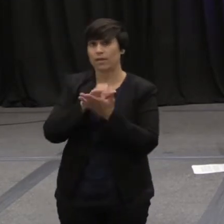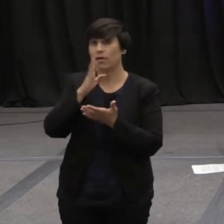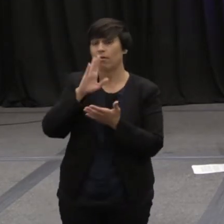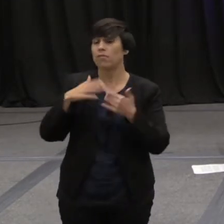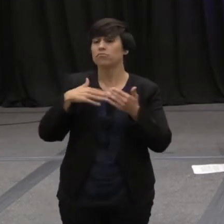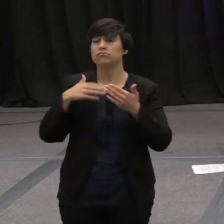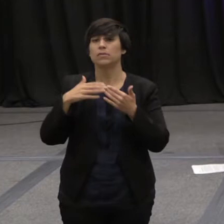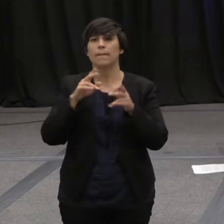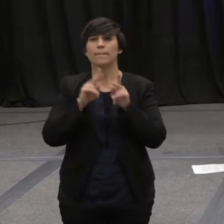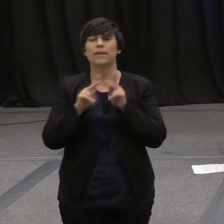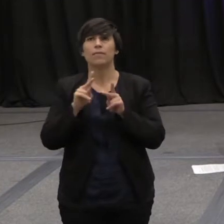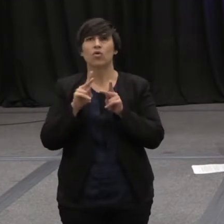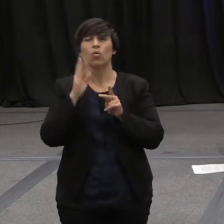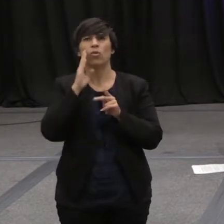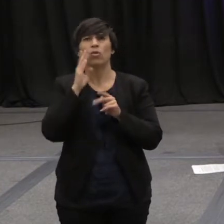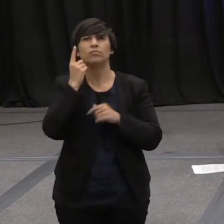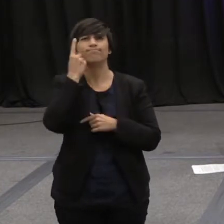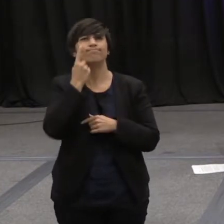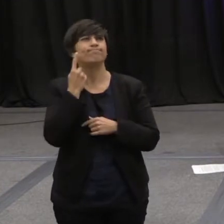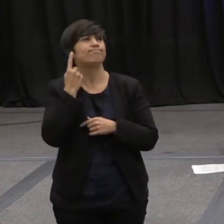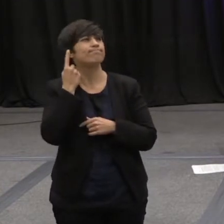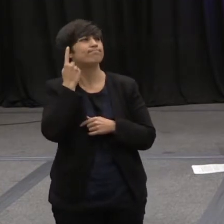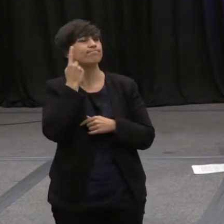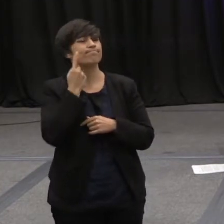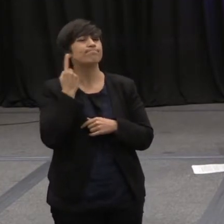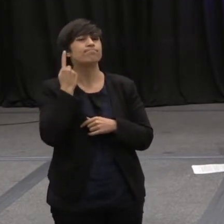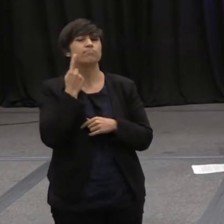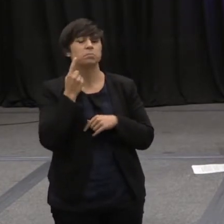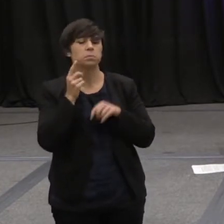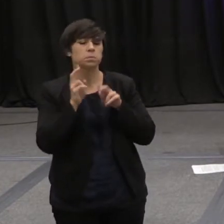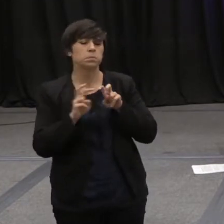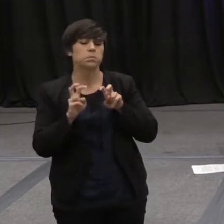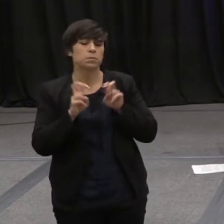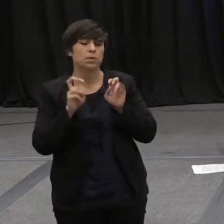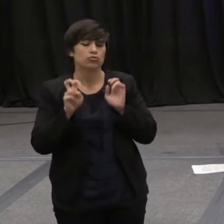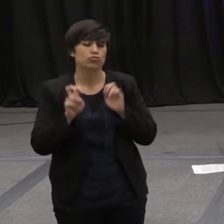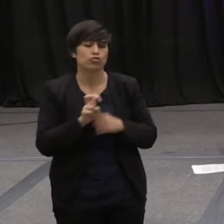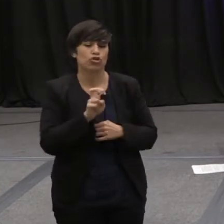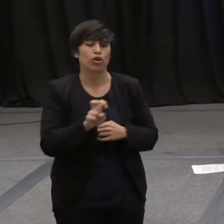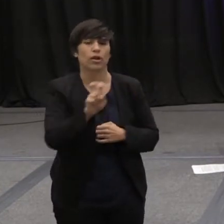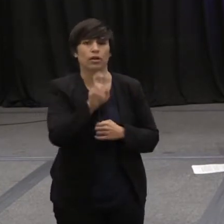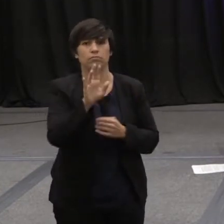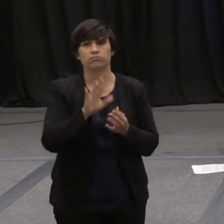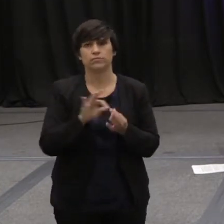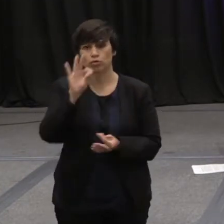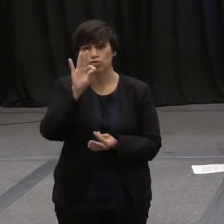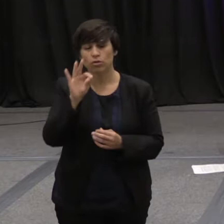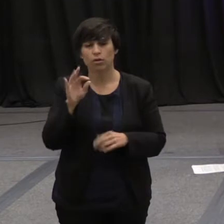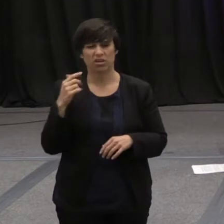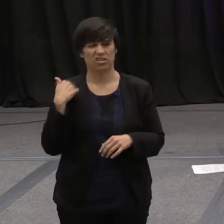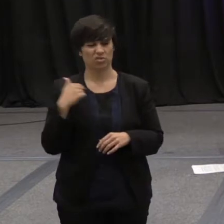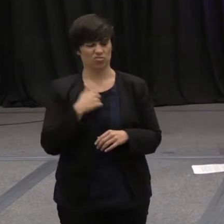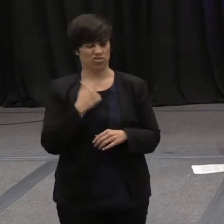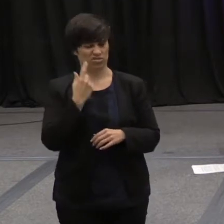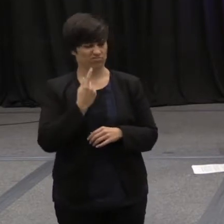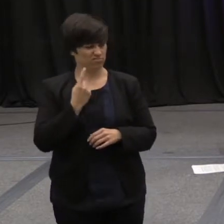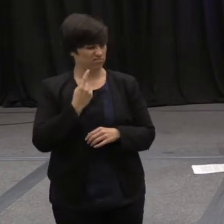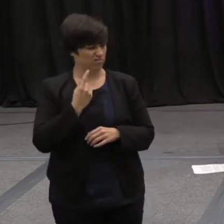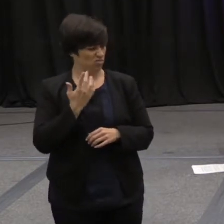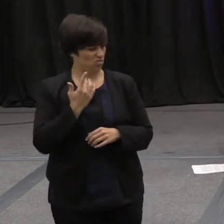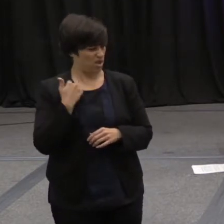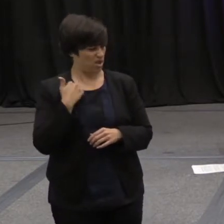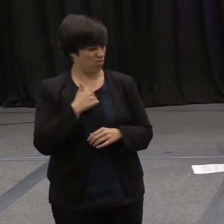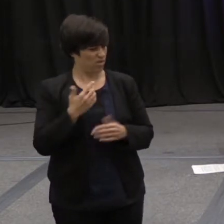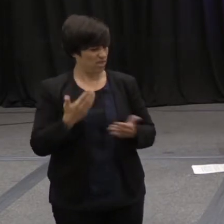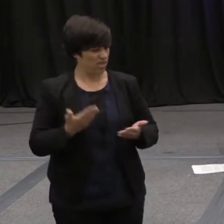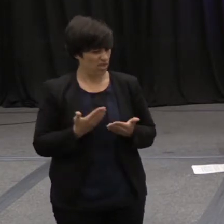and engage in that journey. And we're seeking the why are we here and who are we